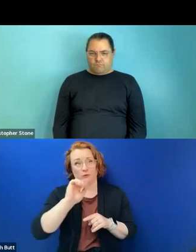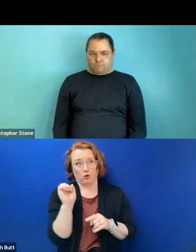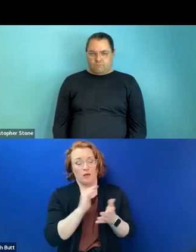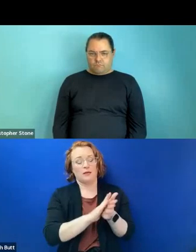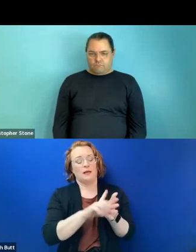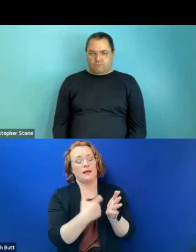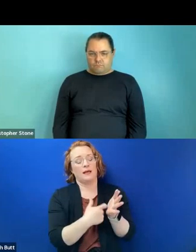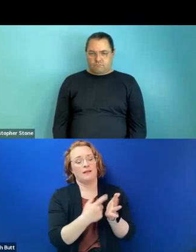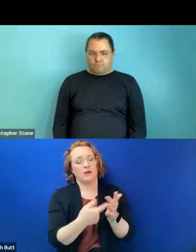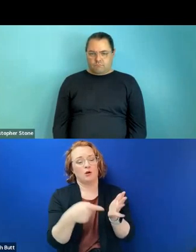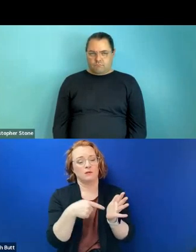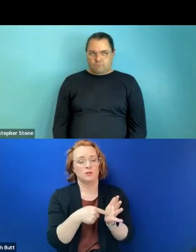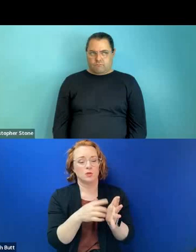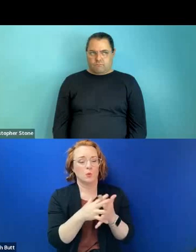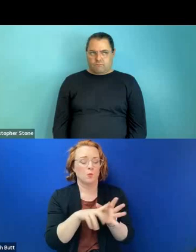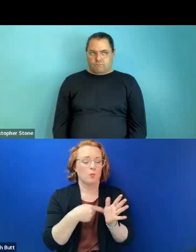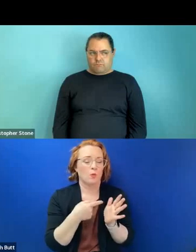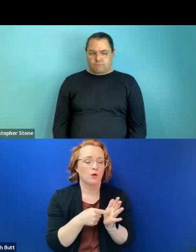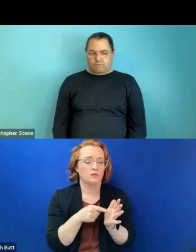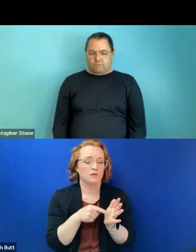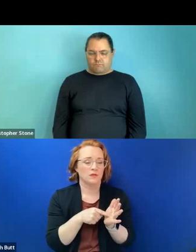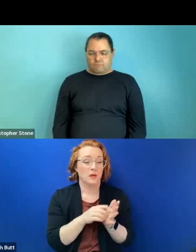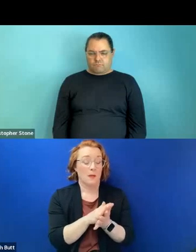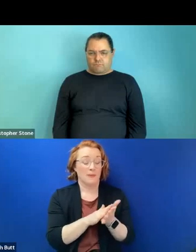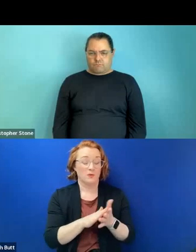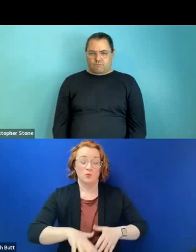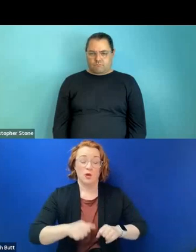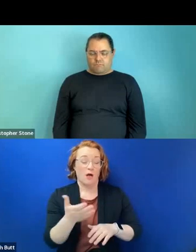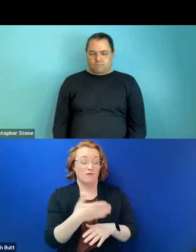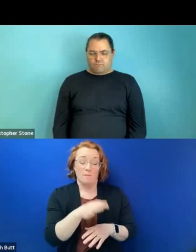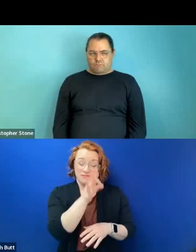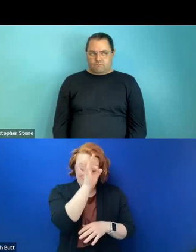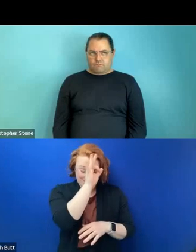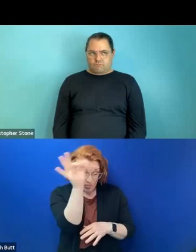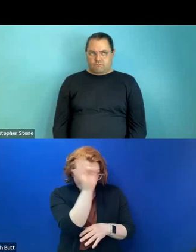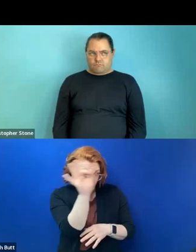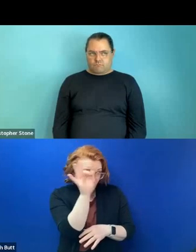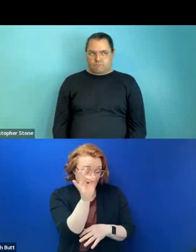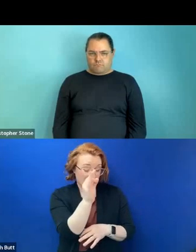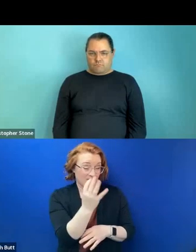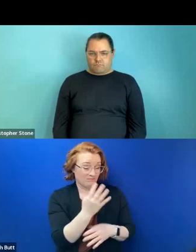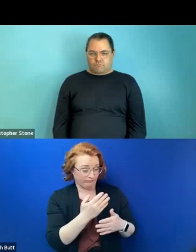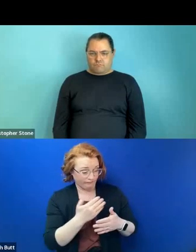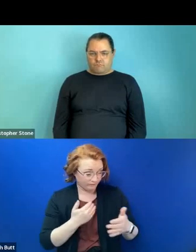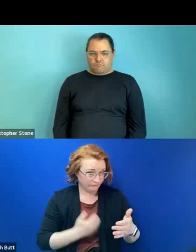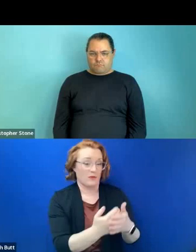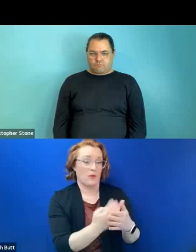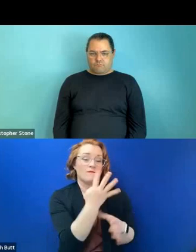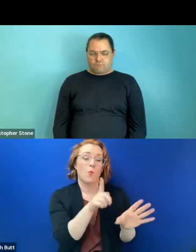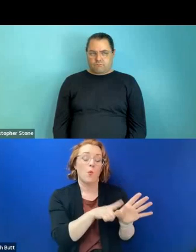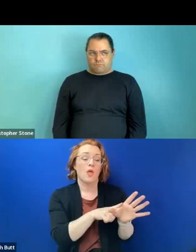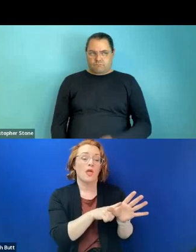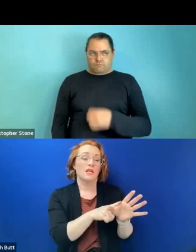Scotland, where you can start from scratch, basically, and within 4 years, you can get to the point